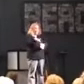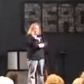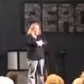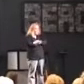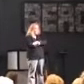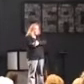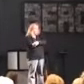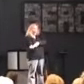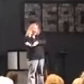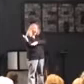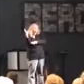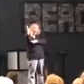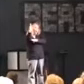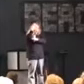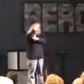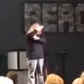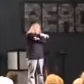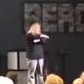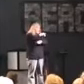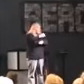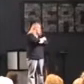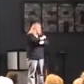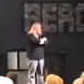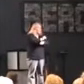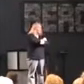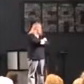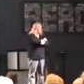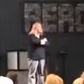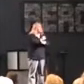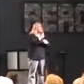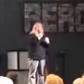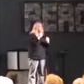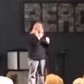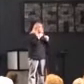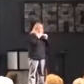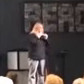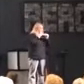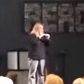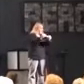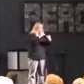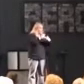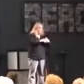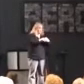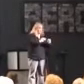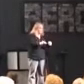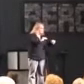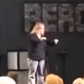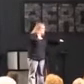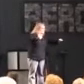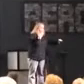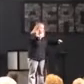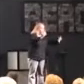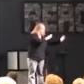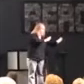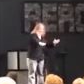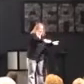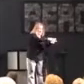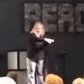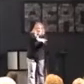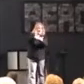put in a full day's work, and he did not consider the job finished until the tools were put away and everything was cleaned up.